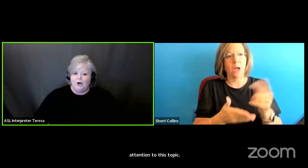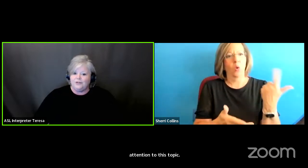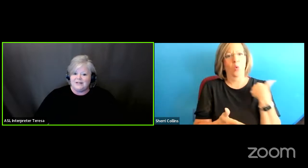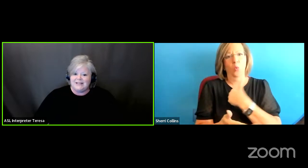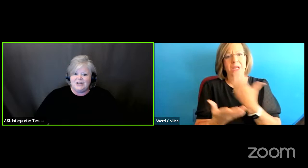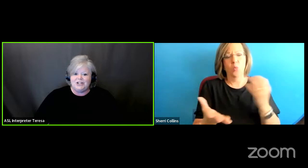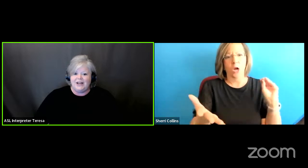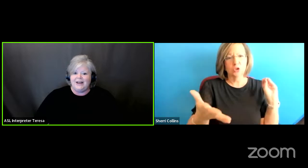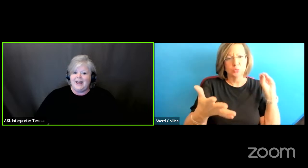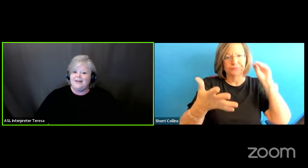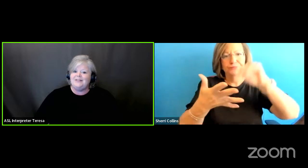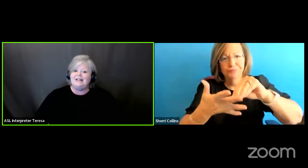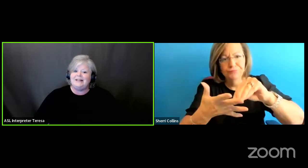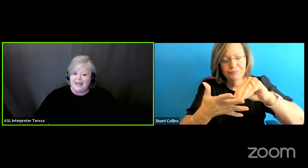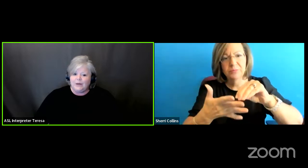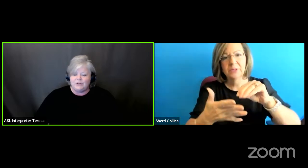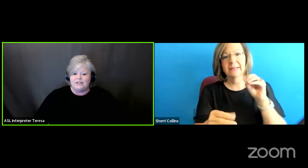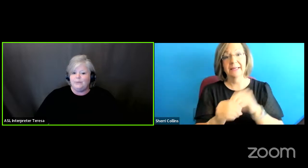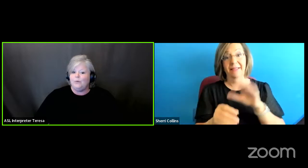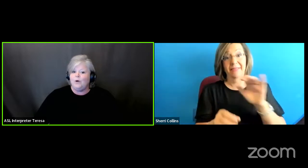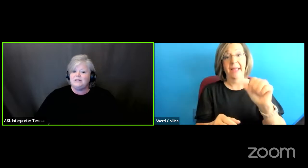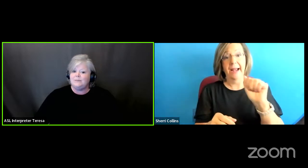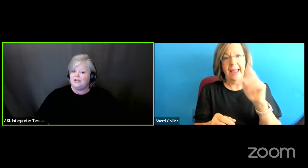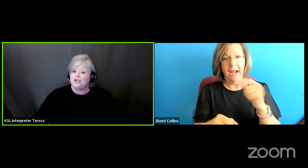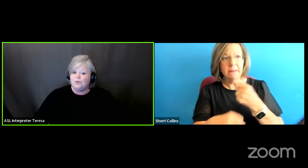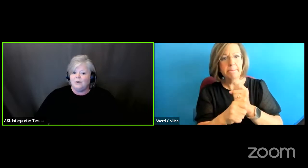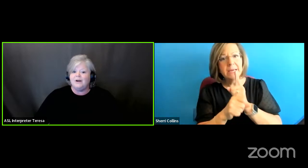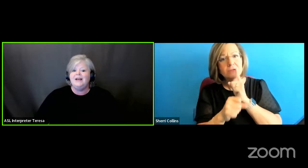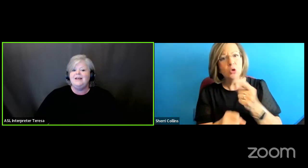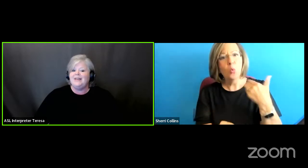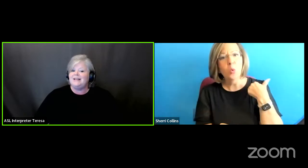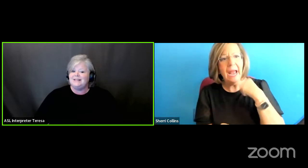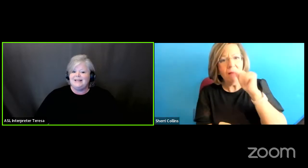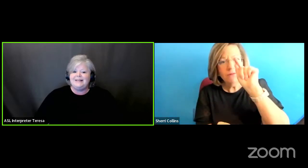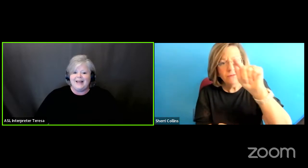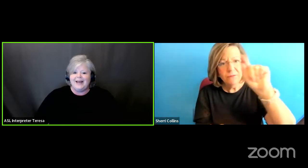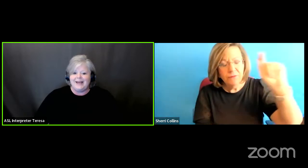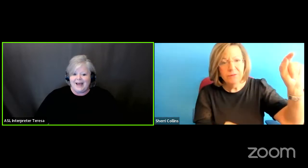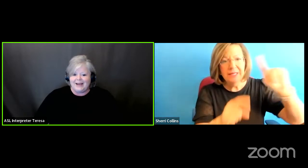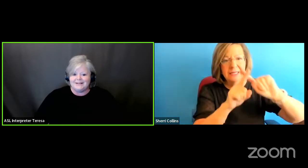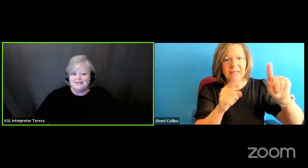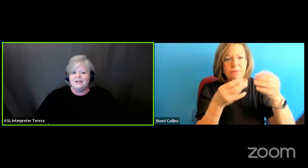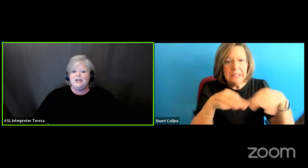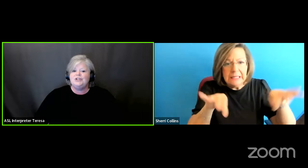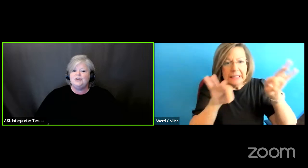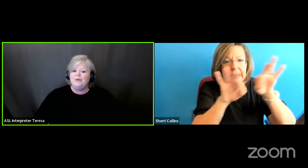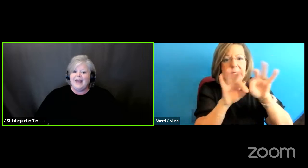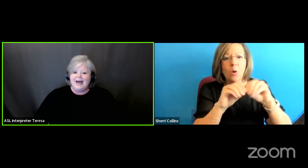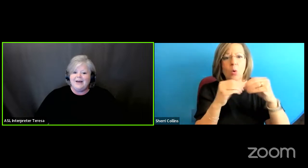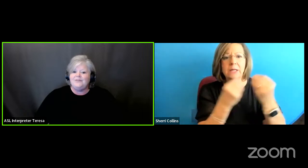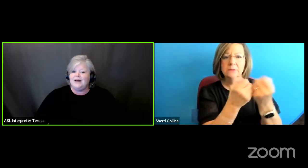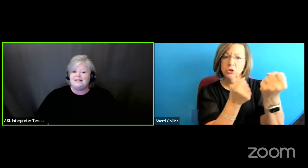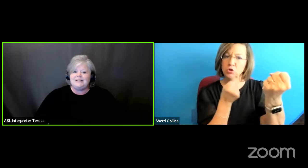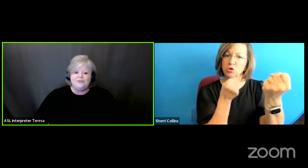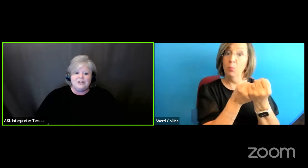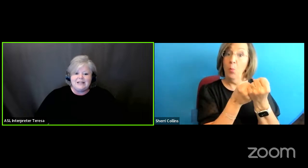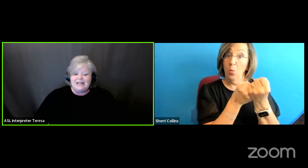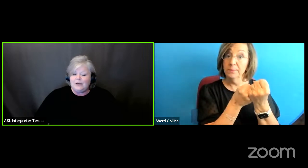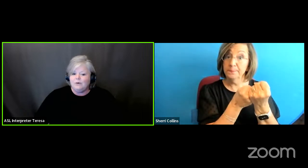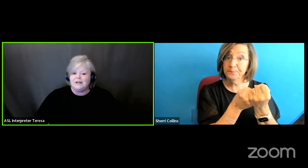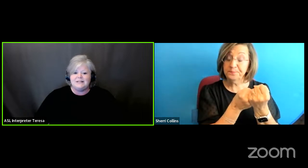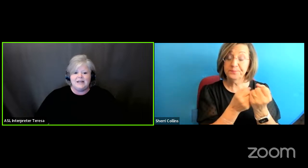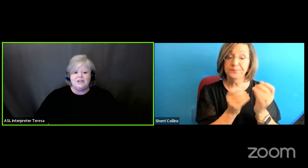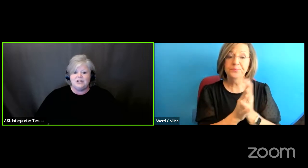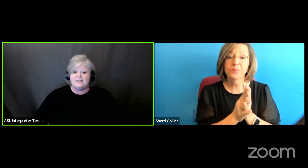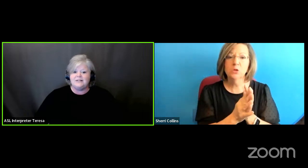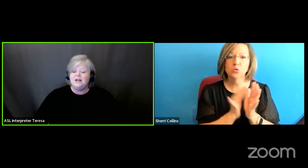that reauthorization and the language that we want to make sure that is in that act. So we have different